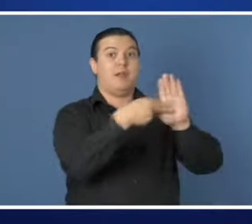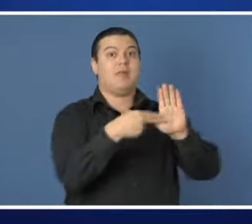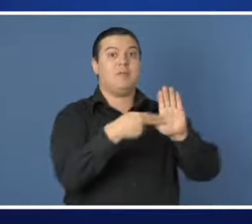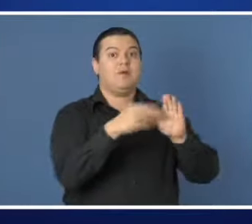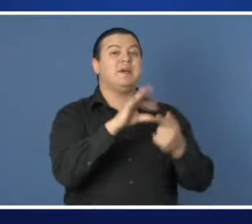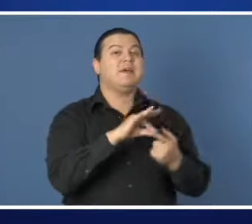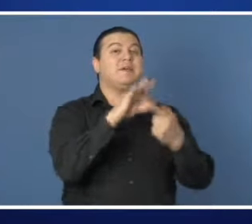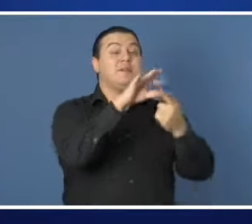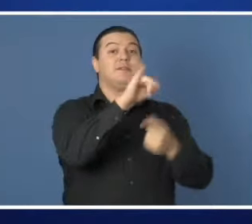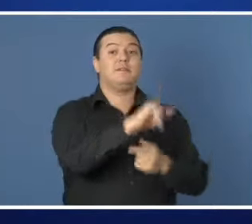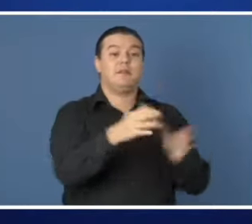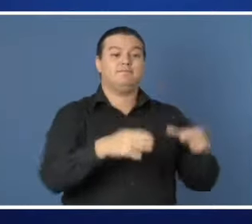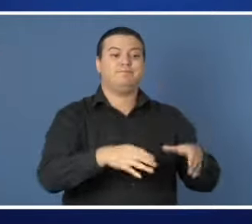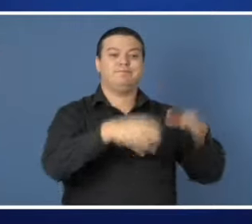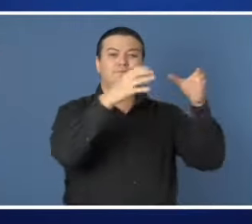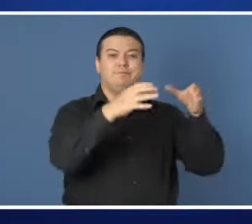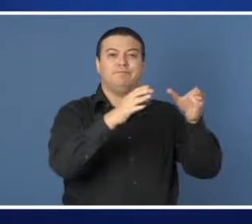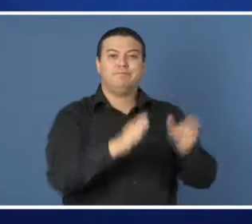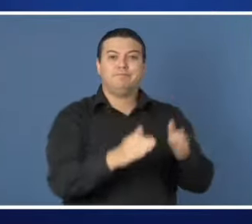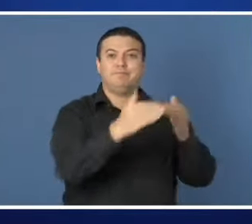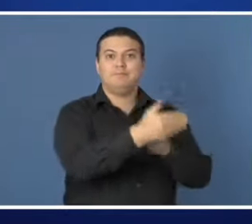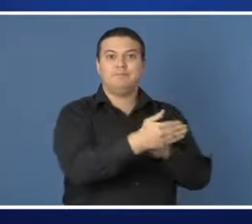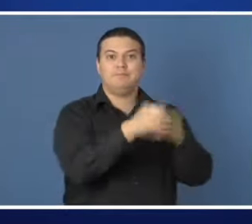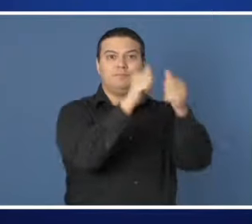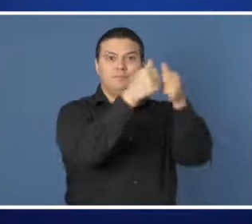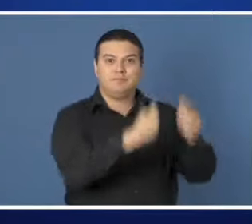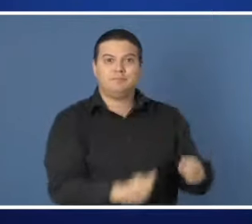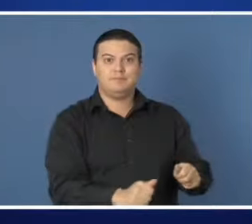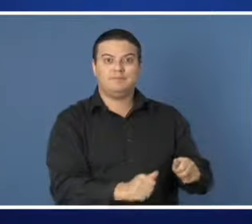the container is corroding.